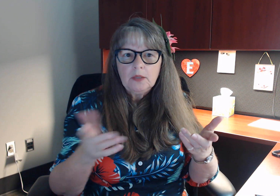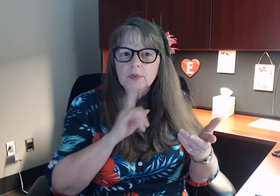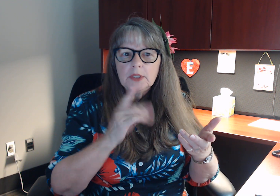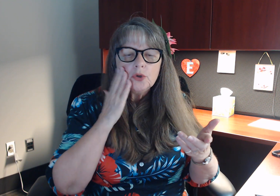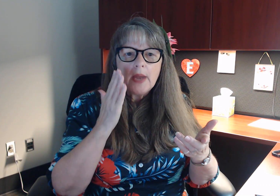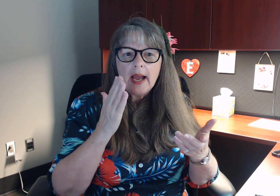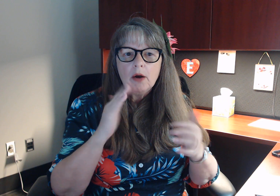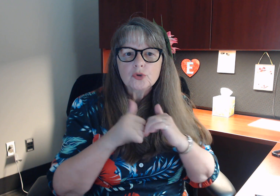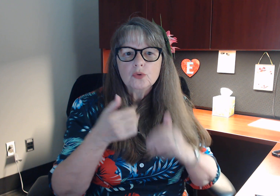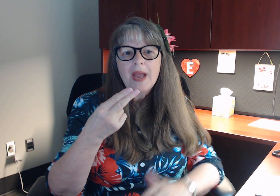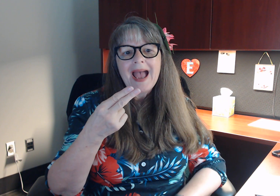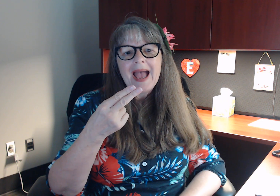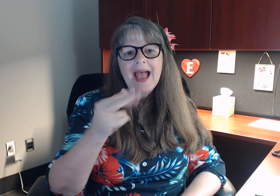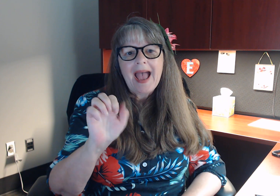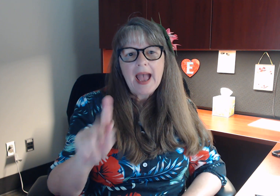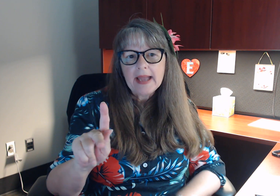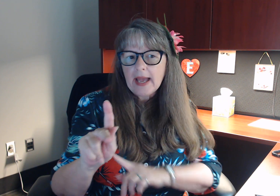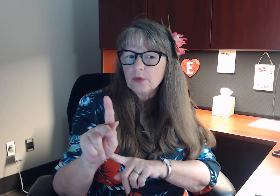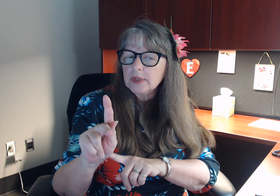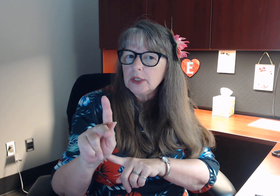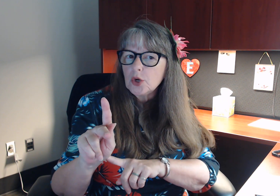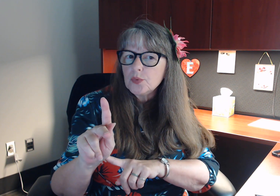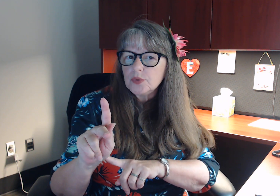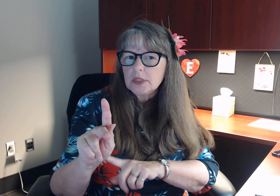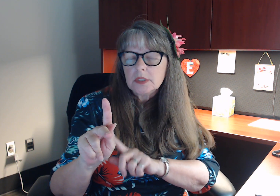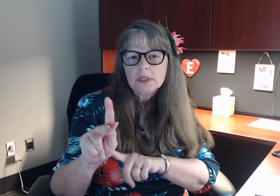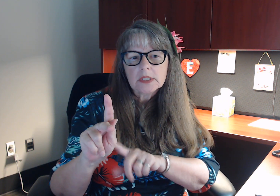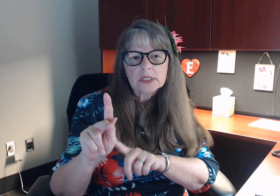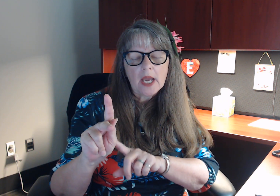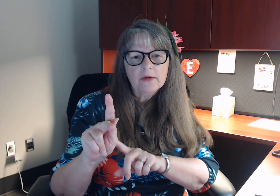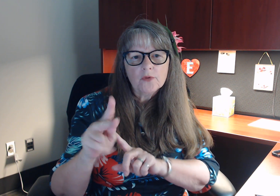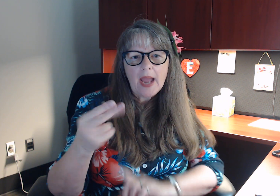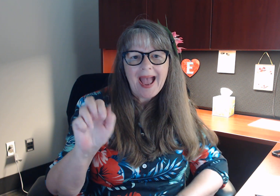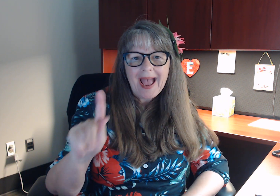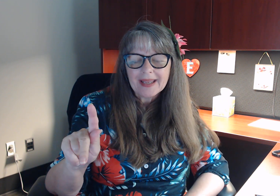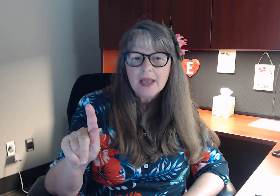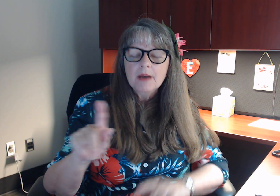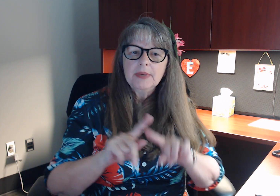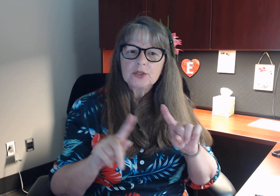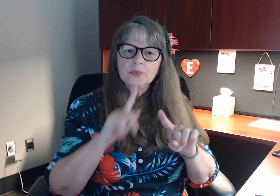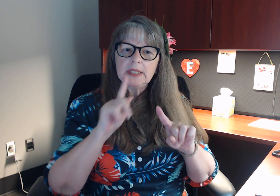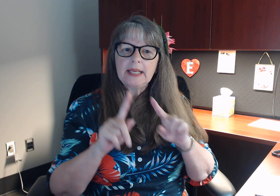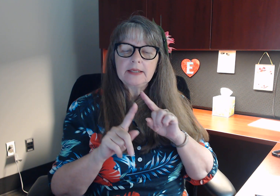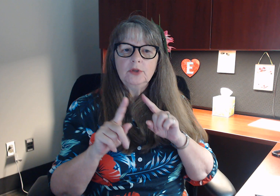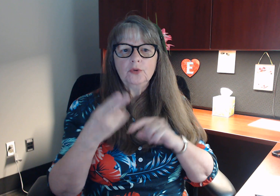really knew how to hack. I don't really know the sign for hack, but it's really to